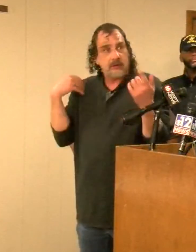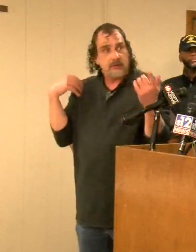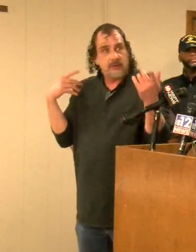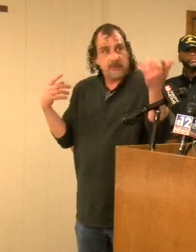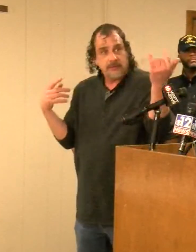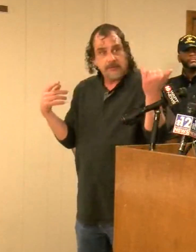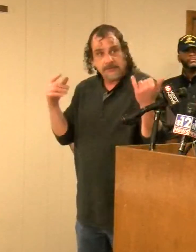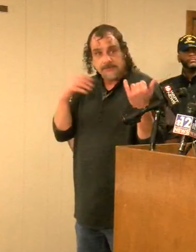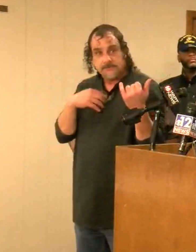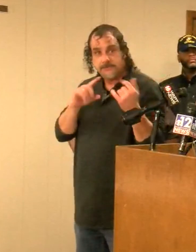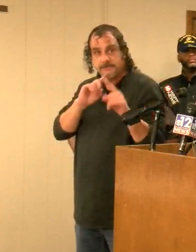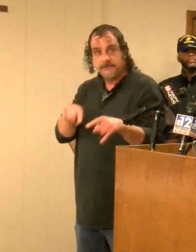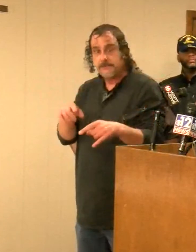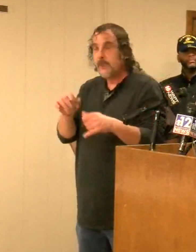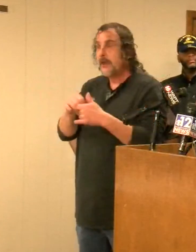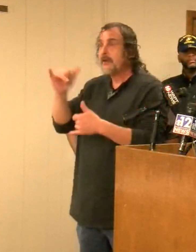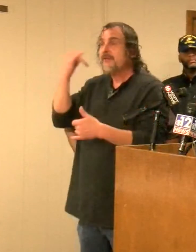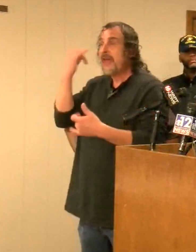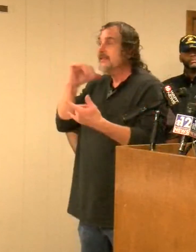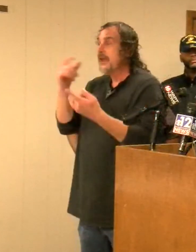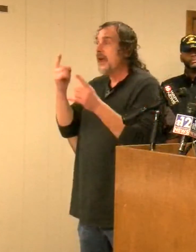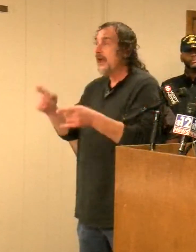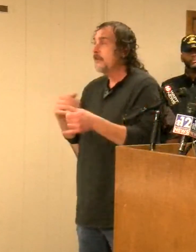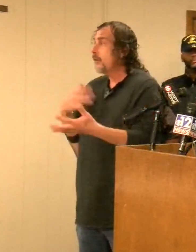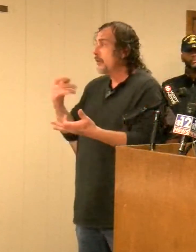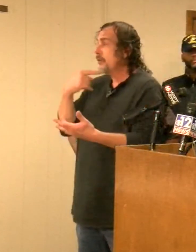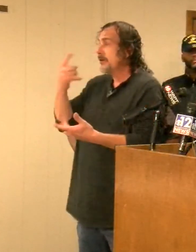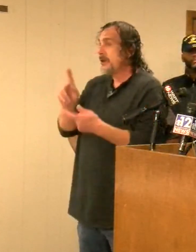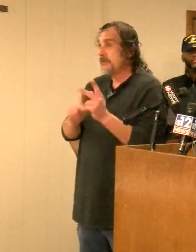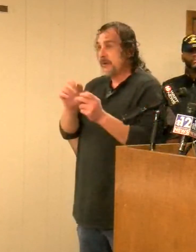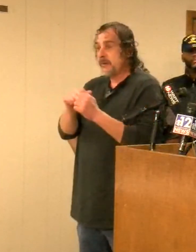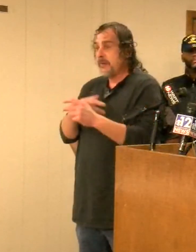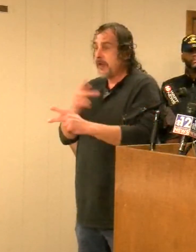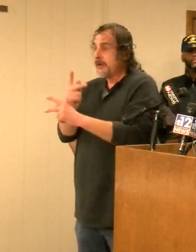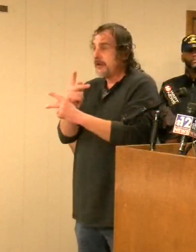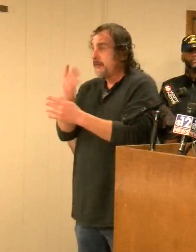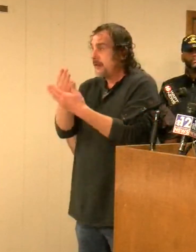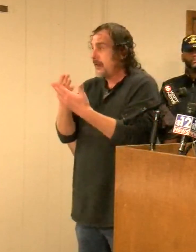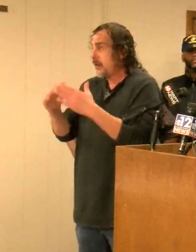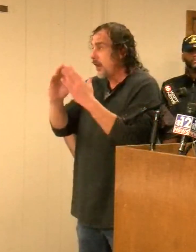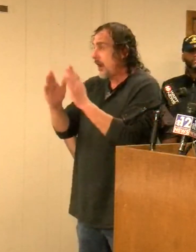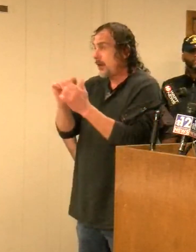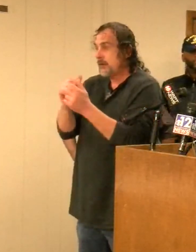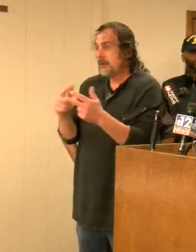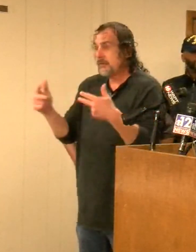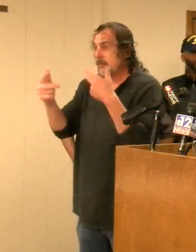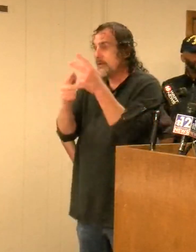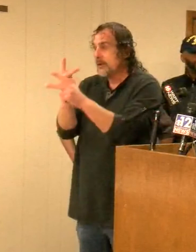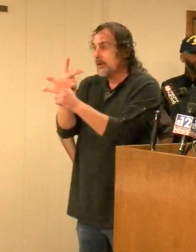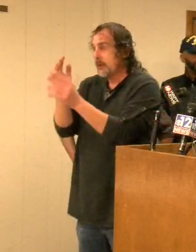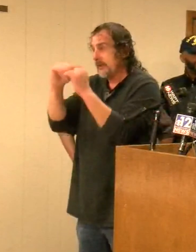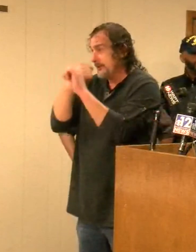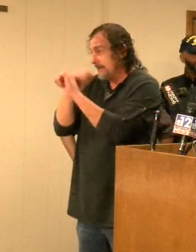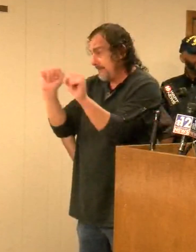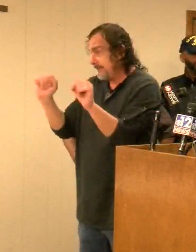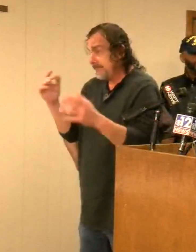that, and if that is not the case, what do you want to say to residents about keeping that property safe, or what you're doing to patrol those areas? Okay.